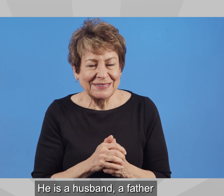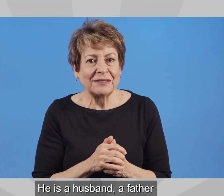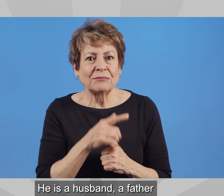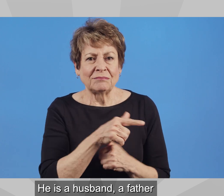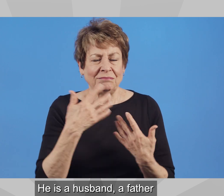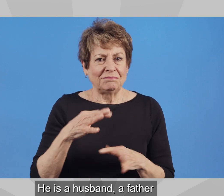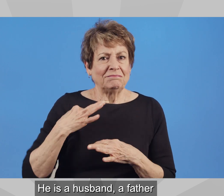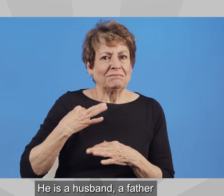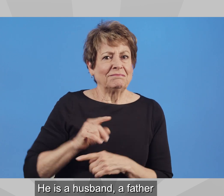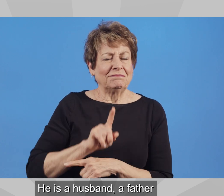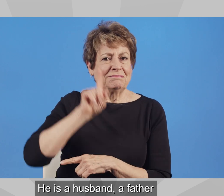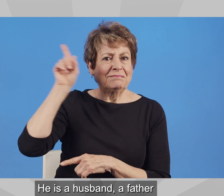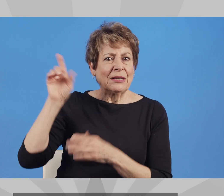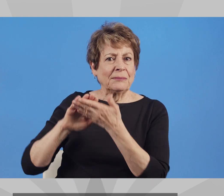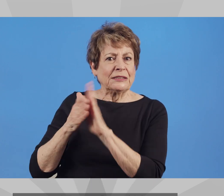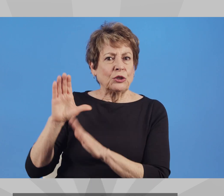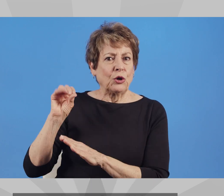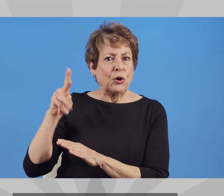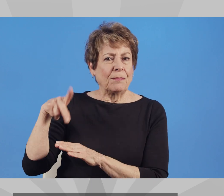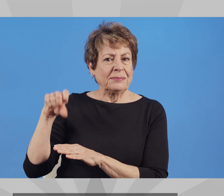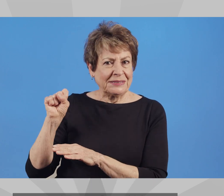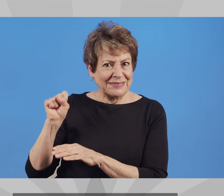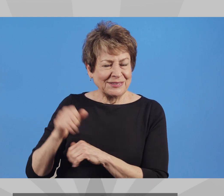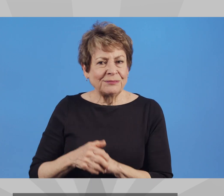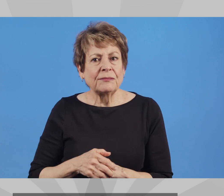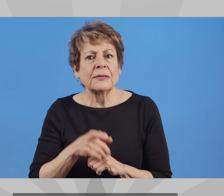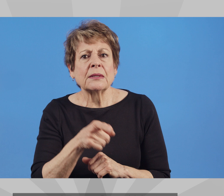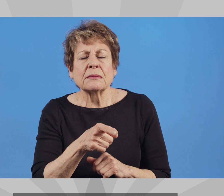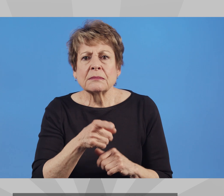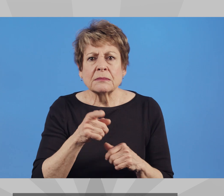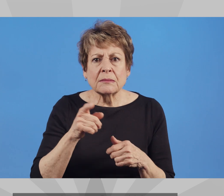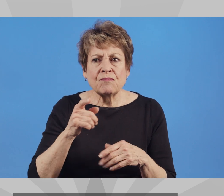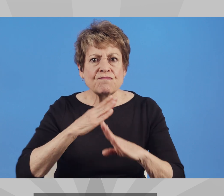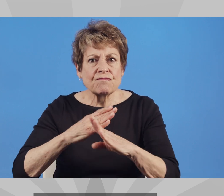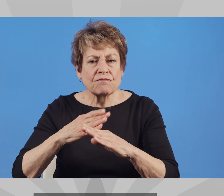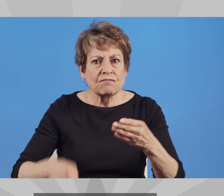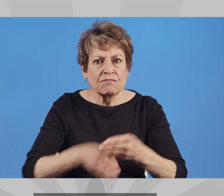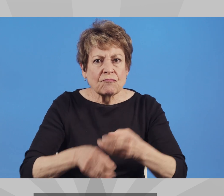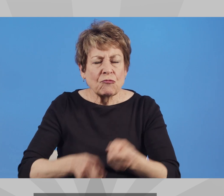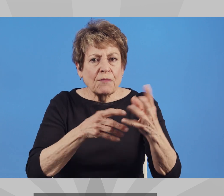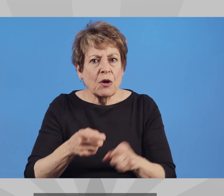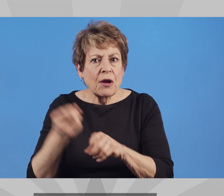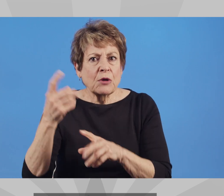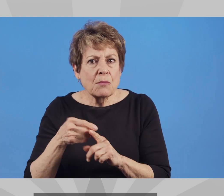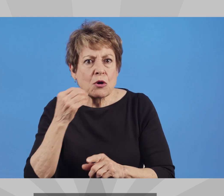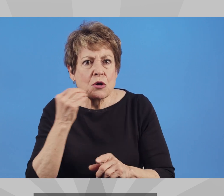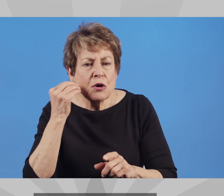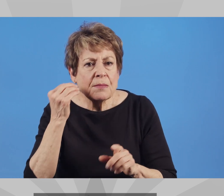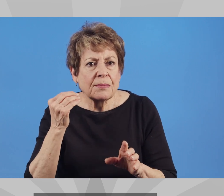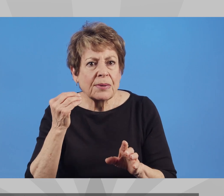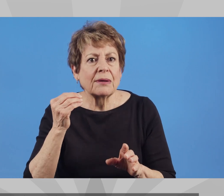a father of 2 little kids, a returned Peace Corps volunteer, eviction defense